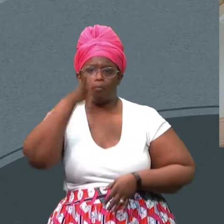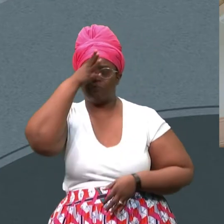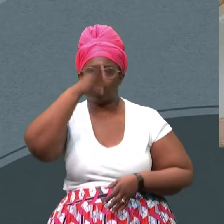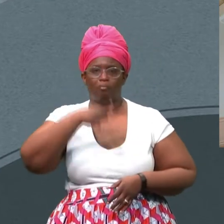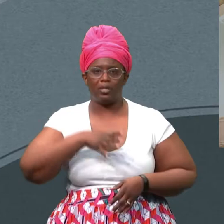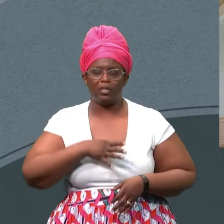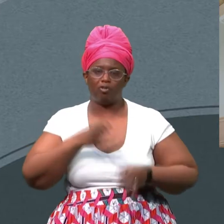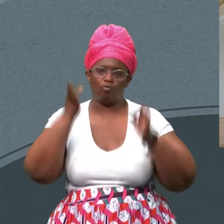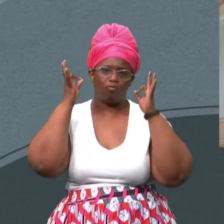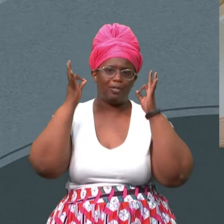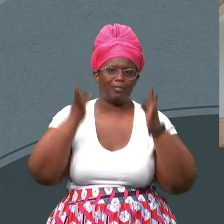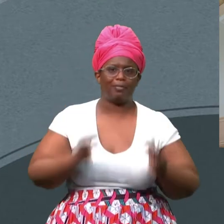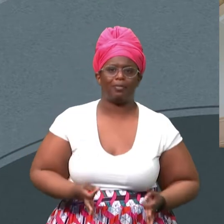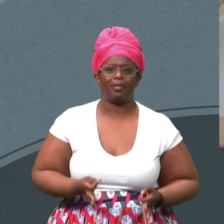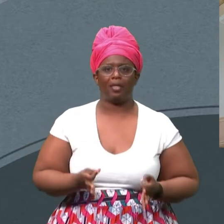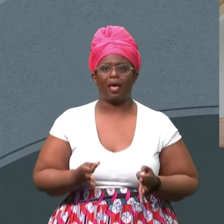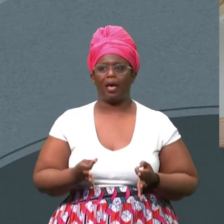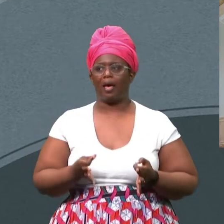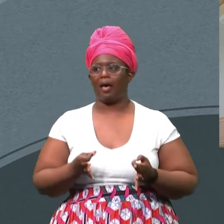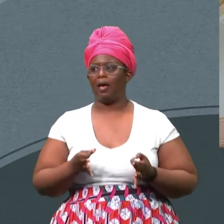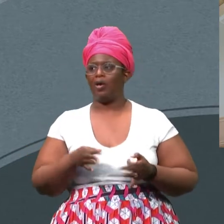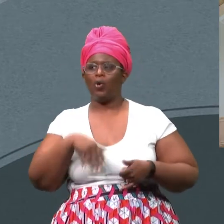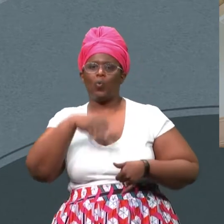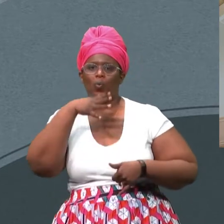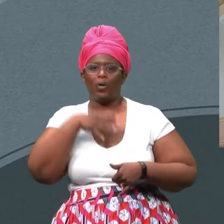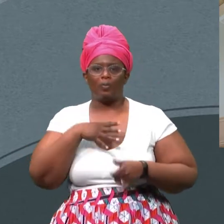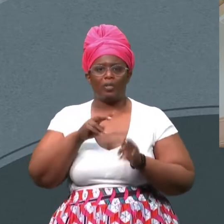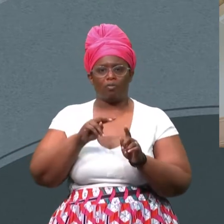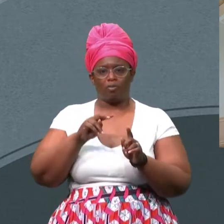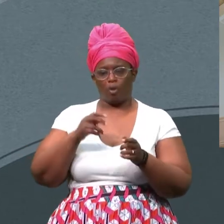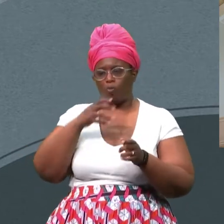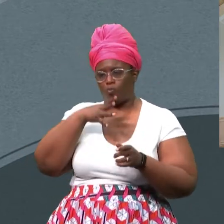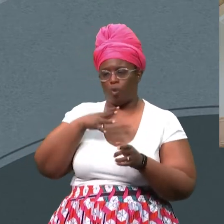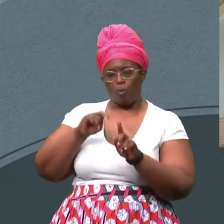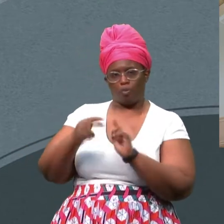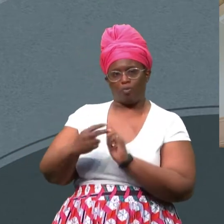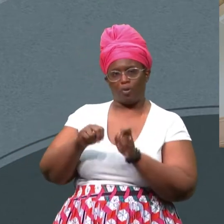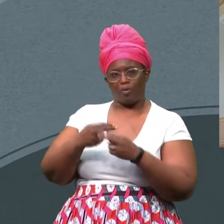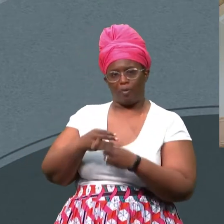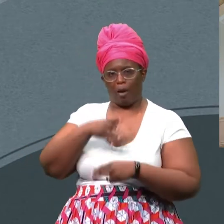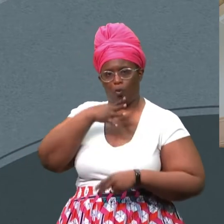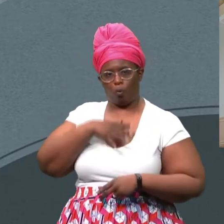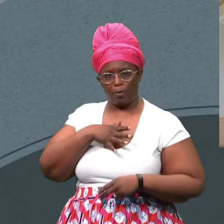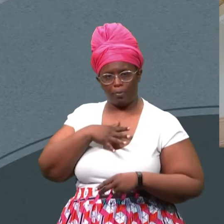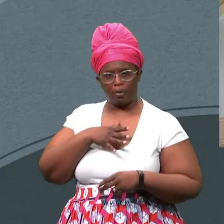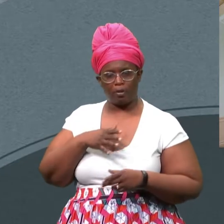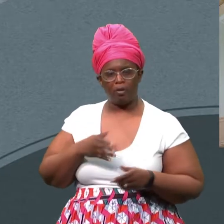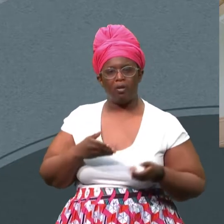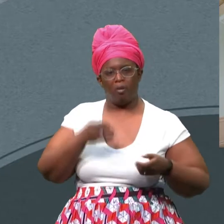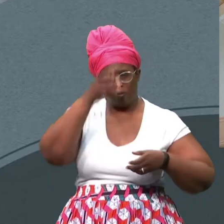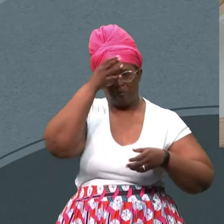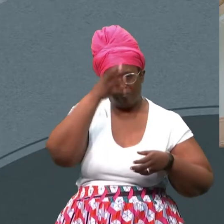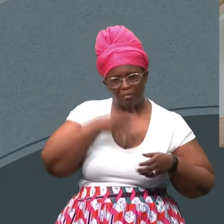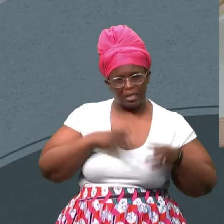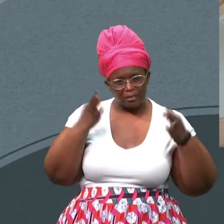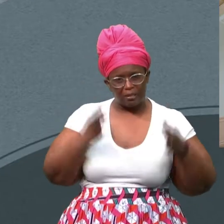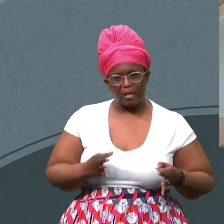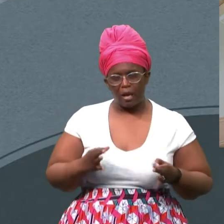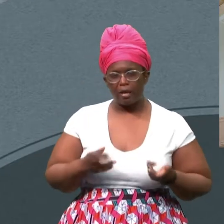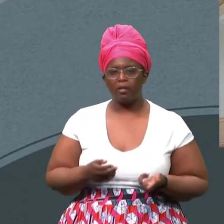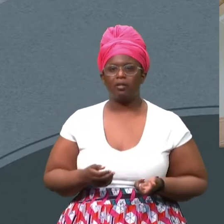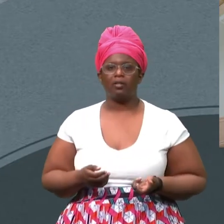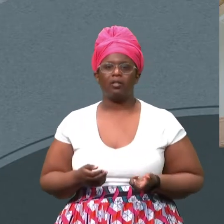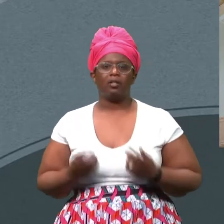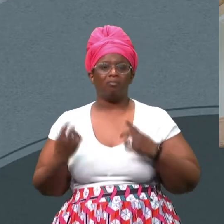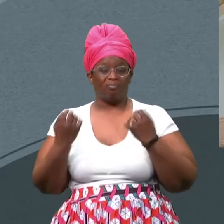and determine how women are viewed. And in this series, we've attempted to take a fresh look at women.